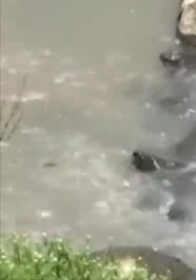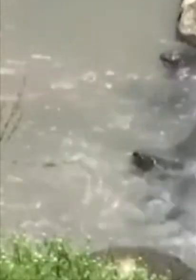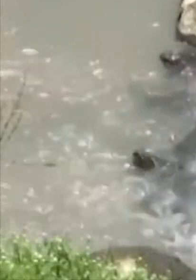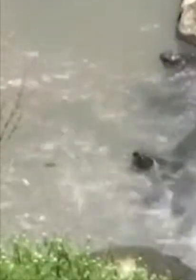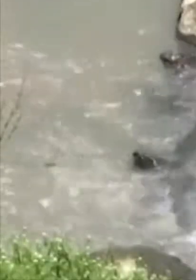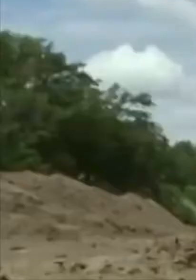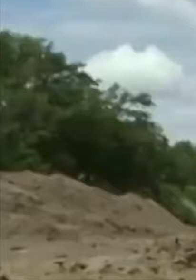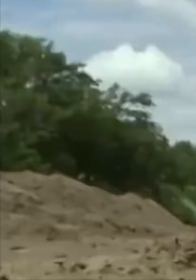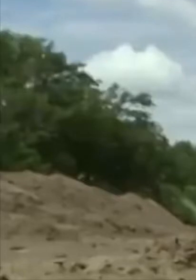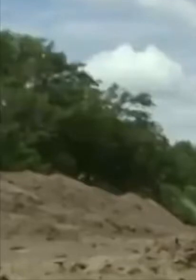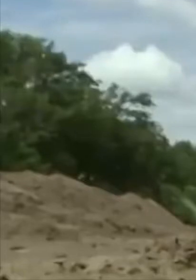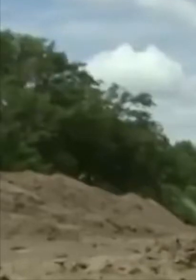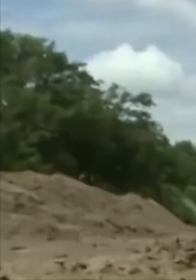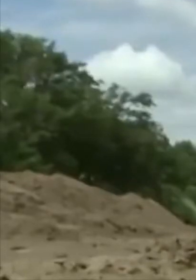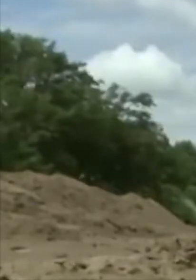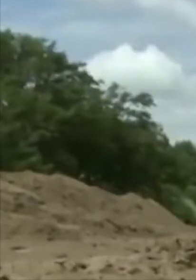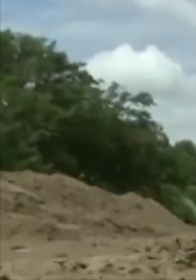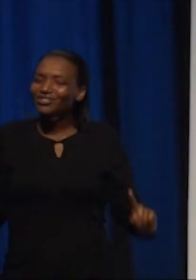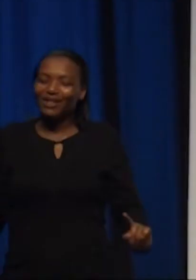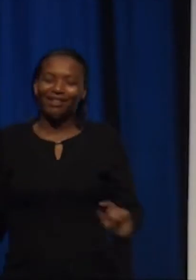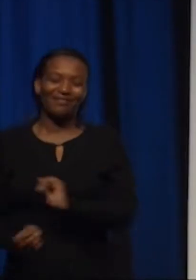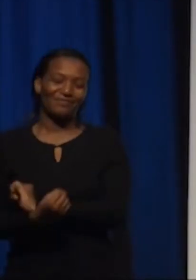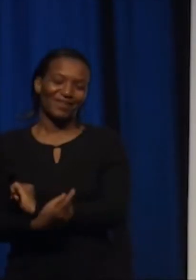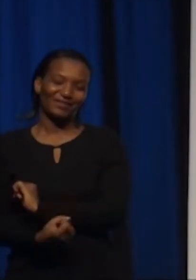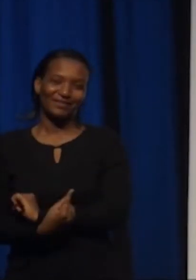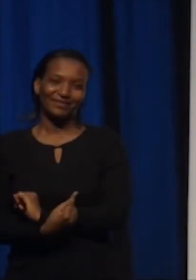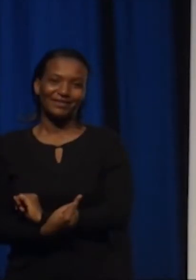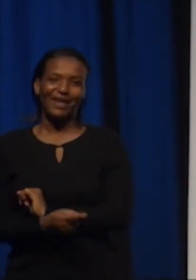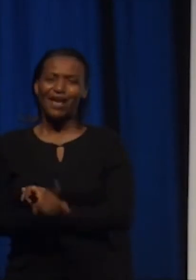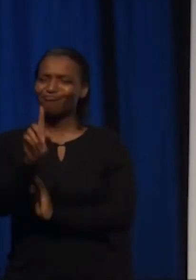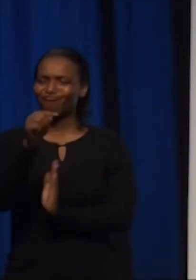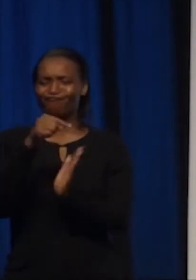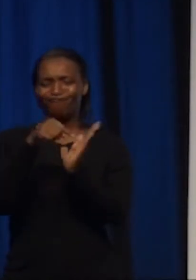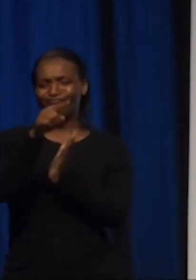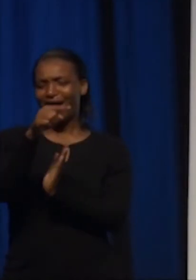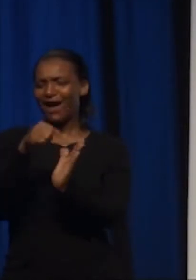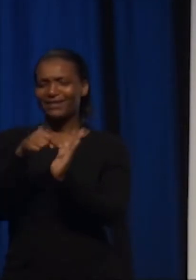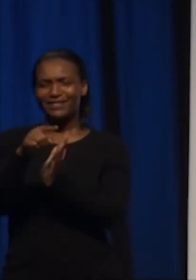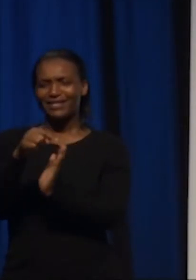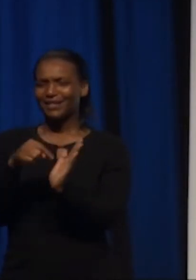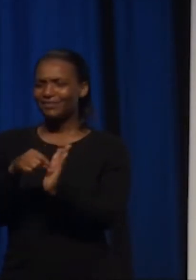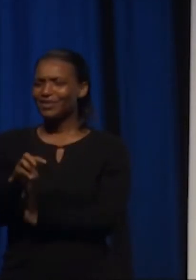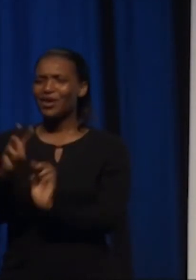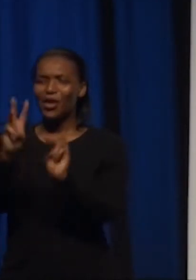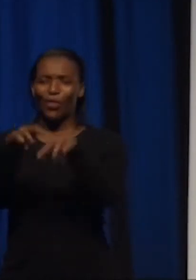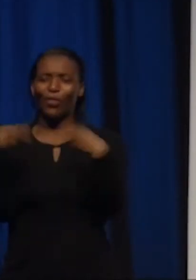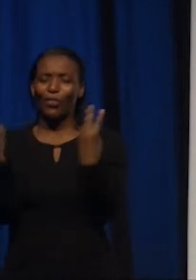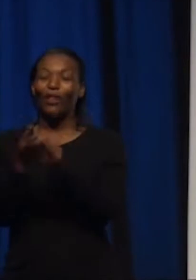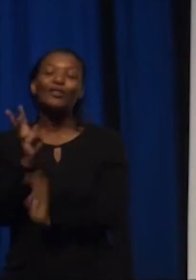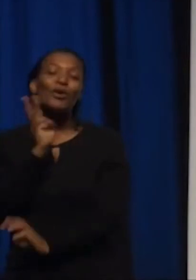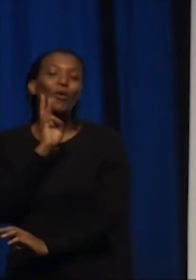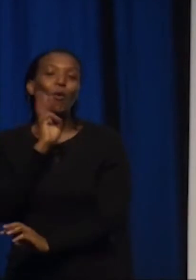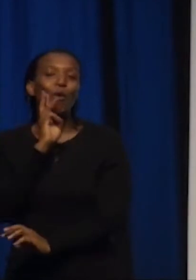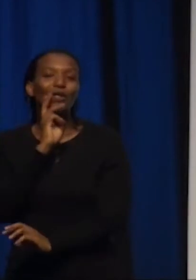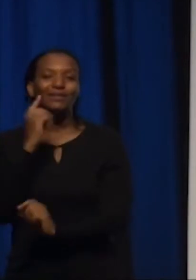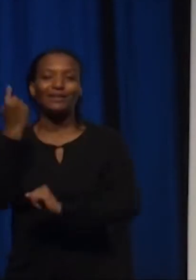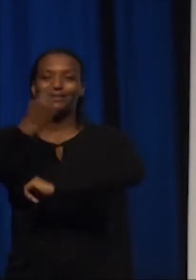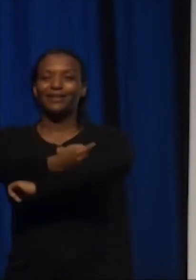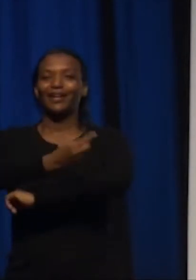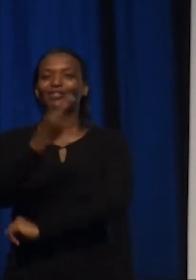Today is a special occasion marking World Water Day